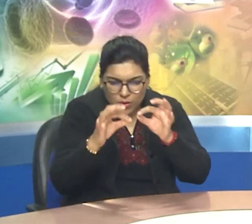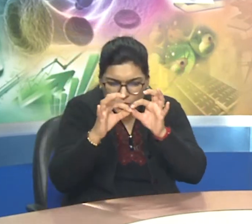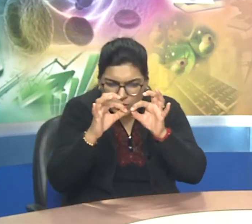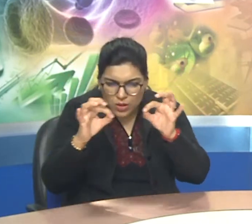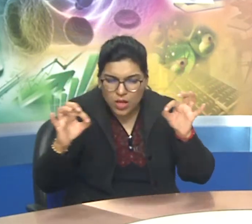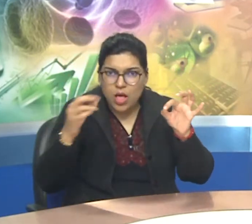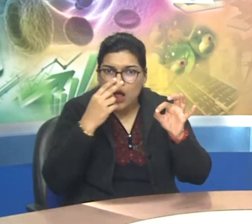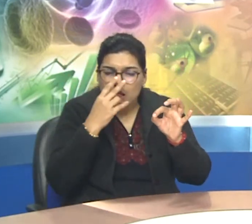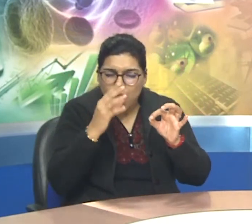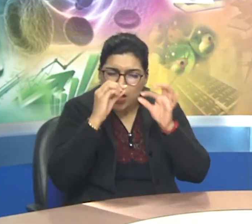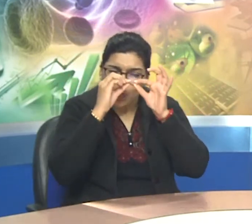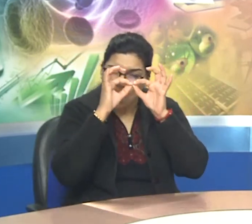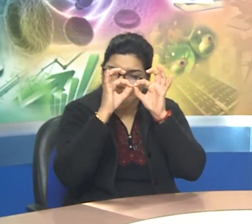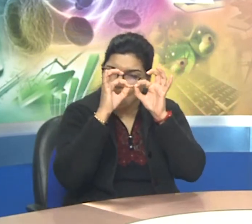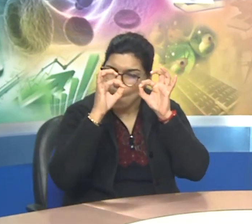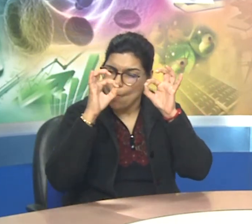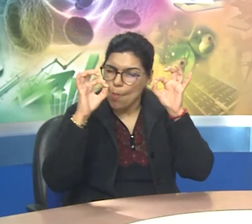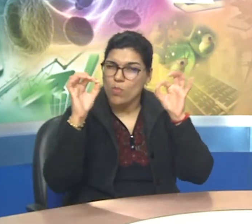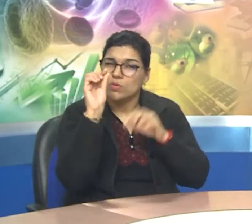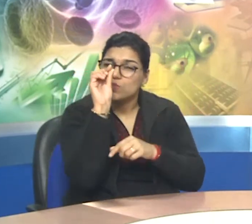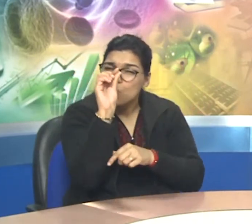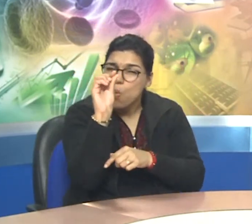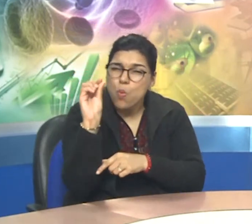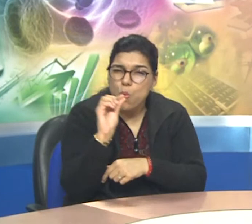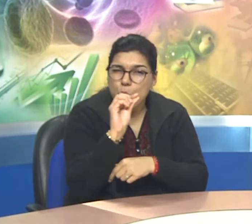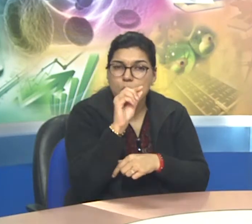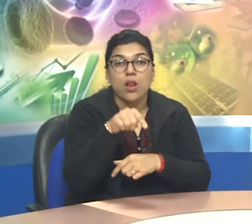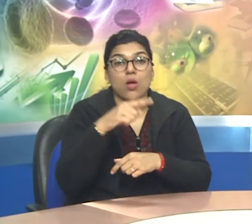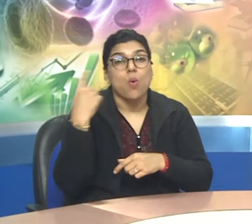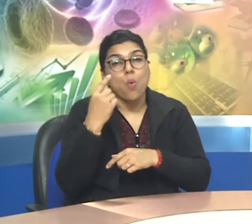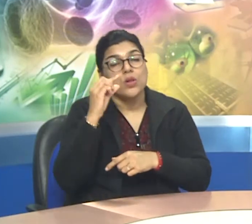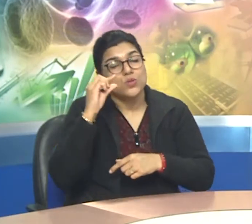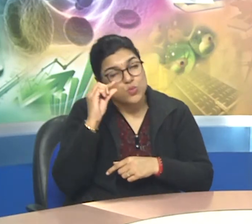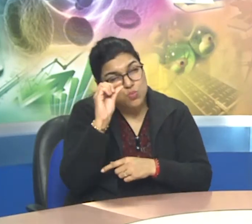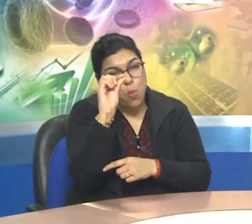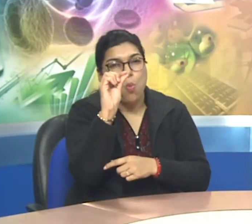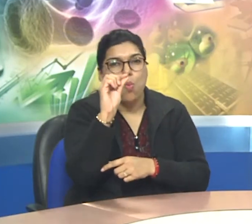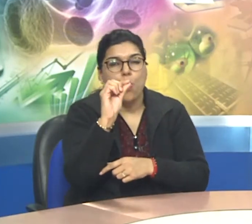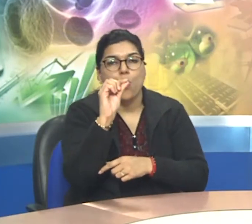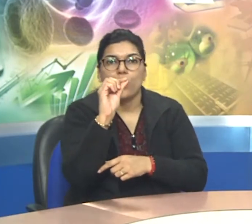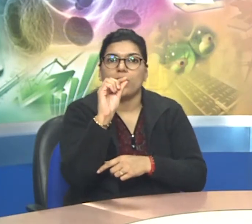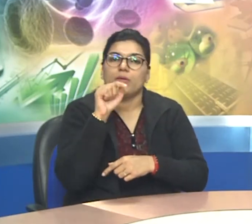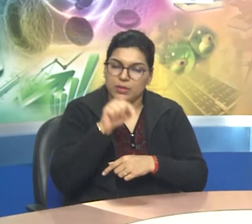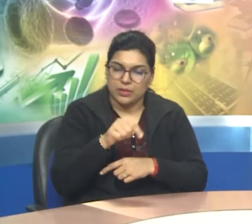Things which are very small and cannot be seen with our naked eyes,